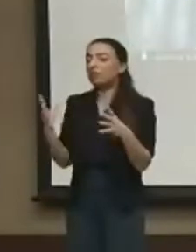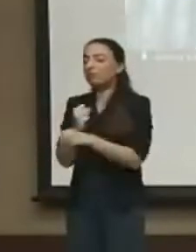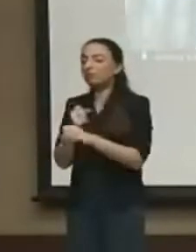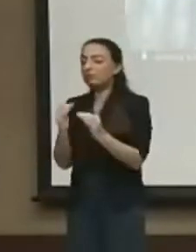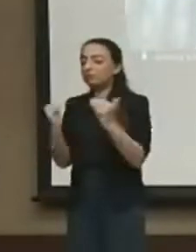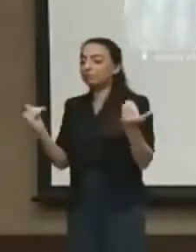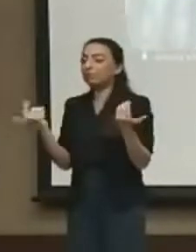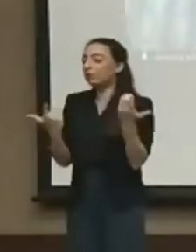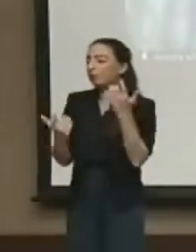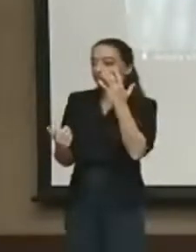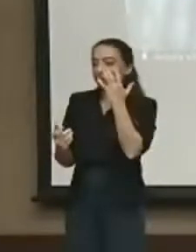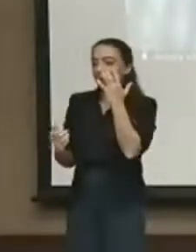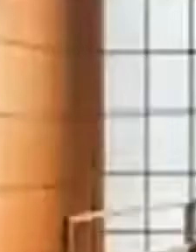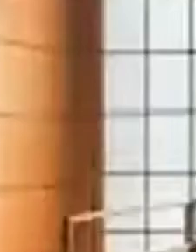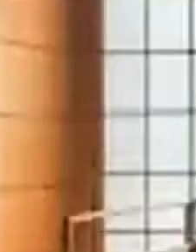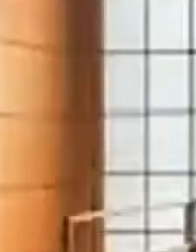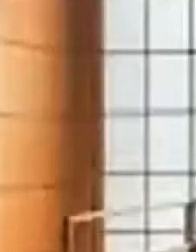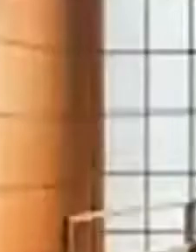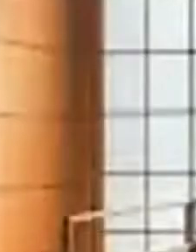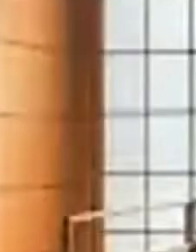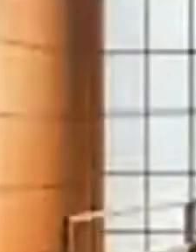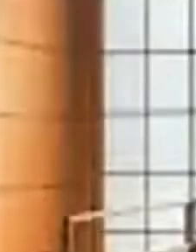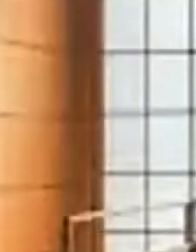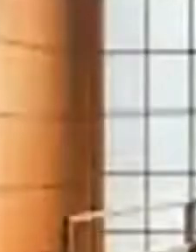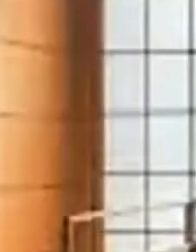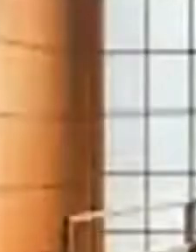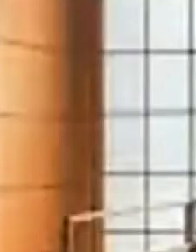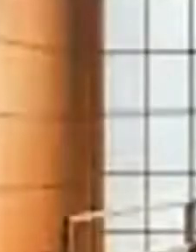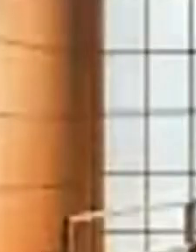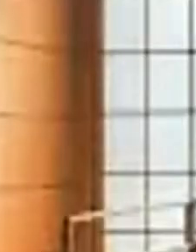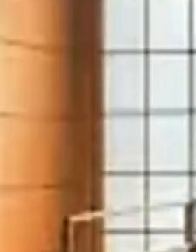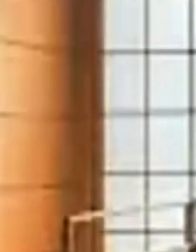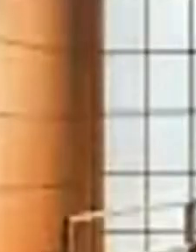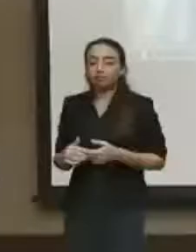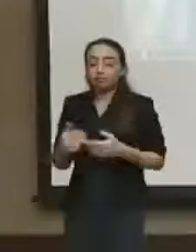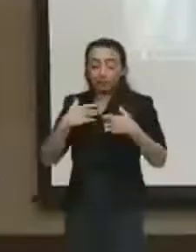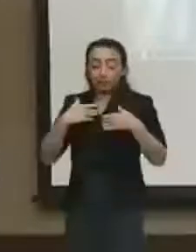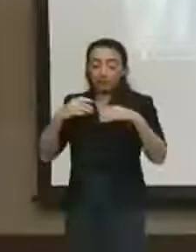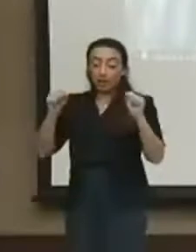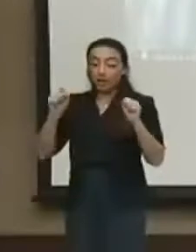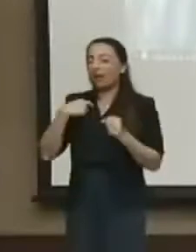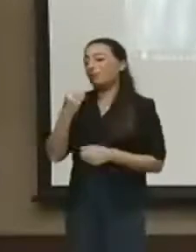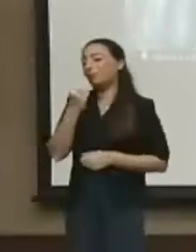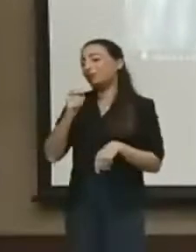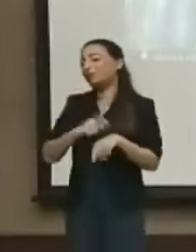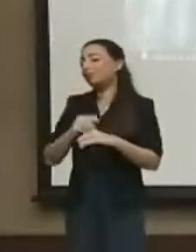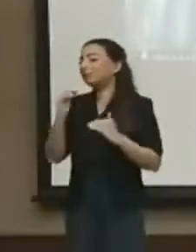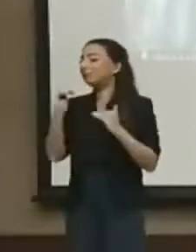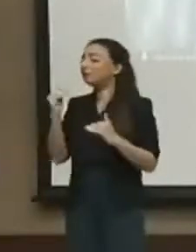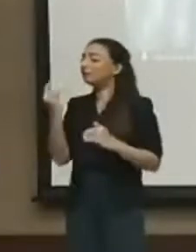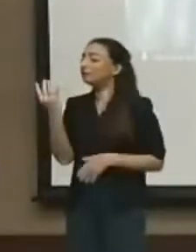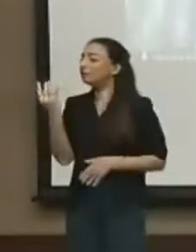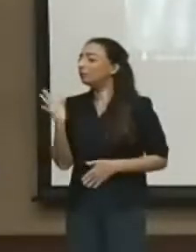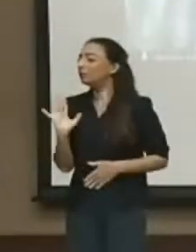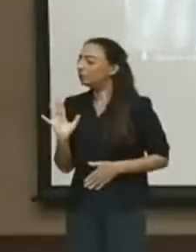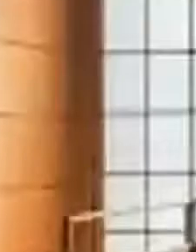faced? Sure. Thanks, George. And keep 4 minutes, please. I will.